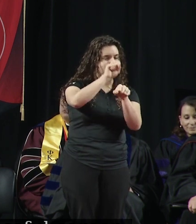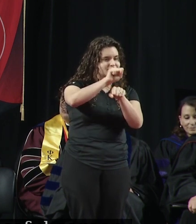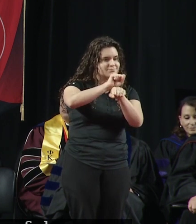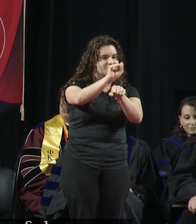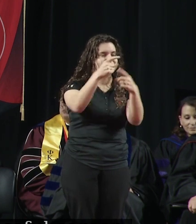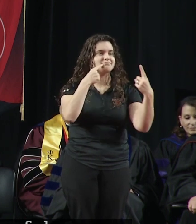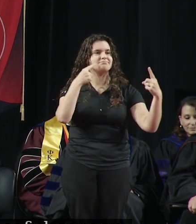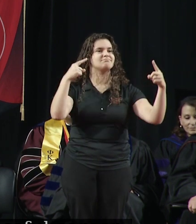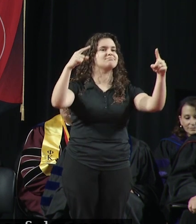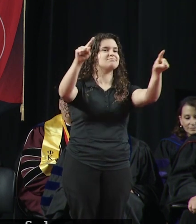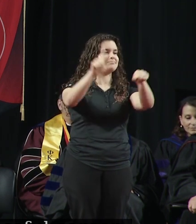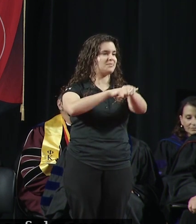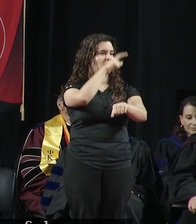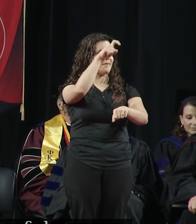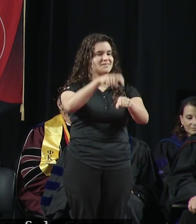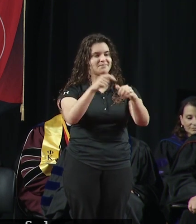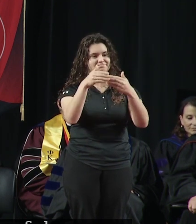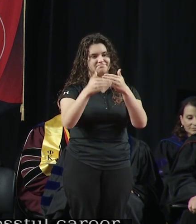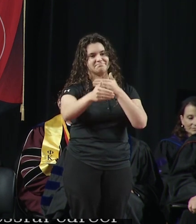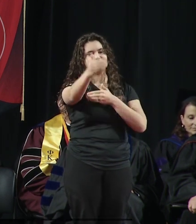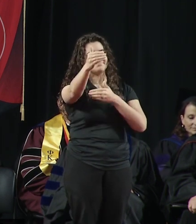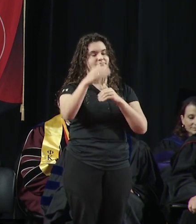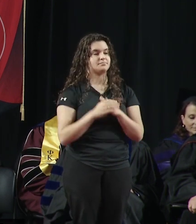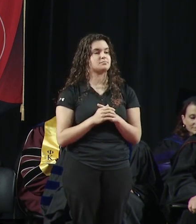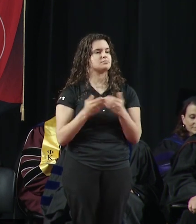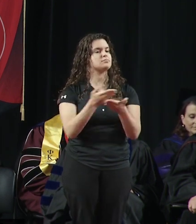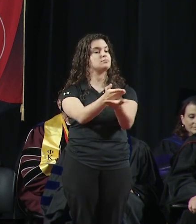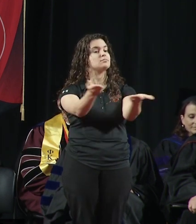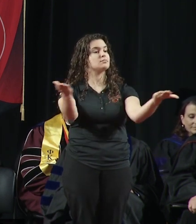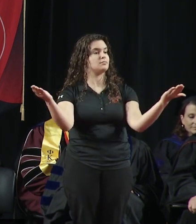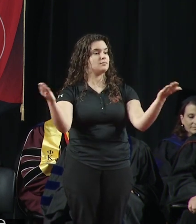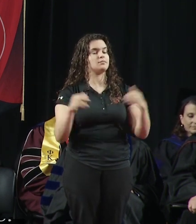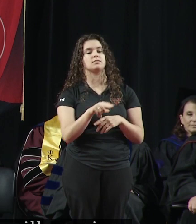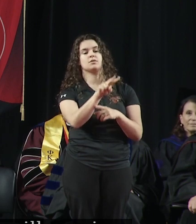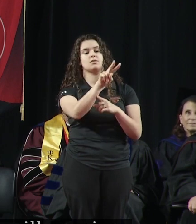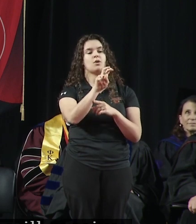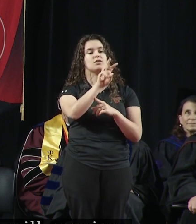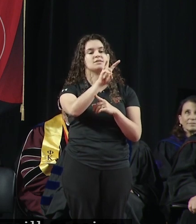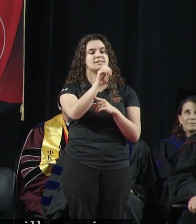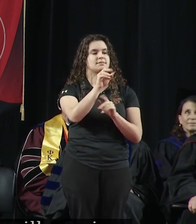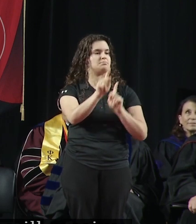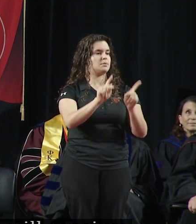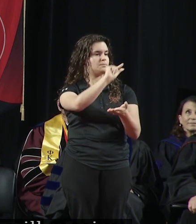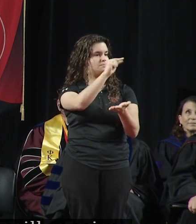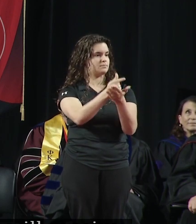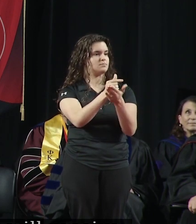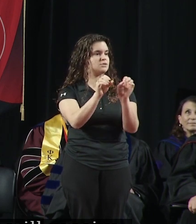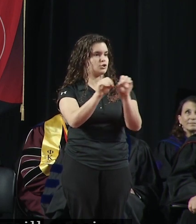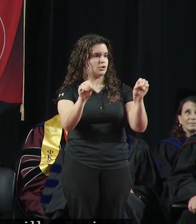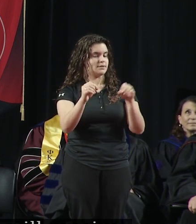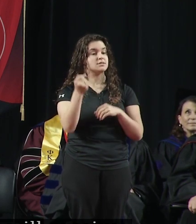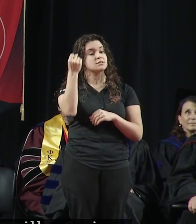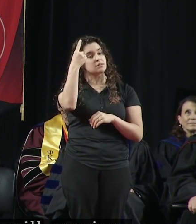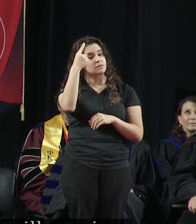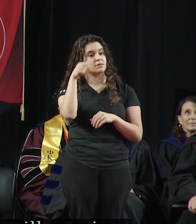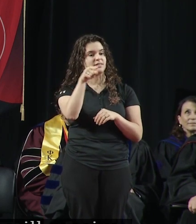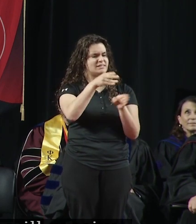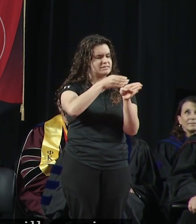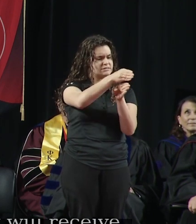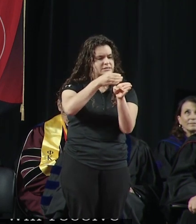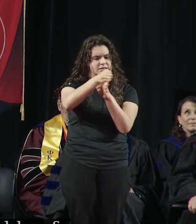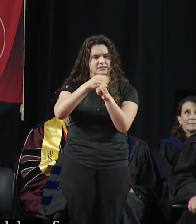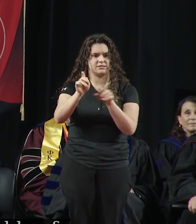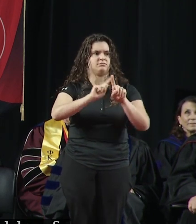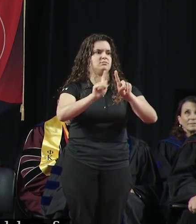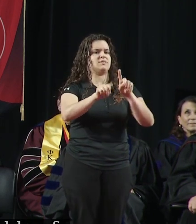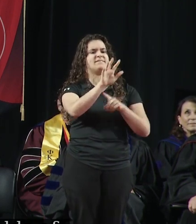you chose. Our graduates today will receive 260 degrees in 55 fields of